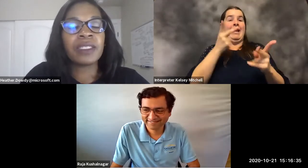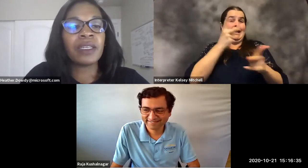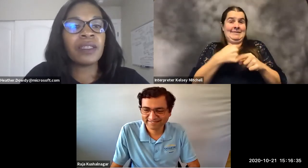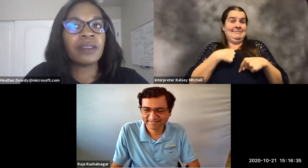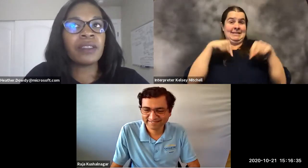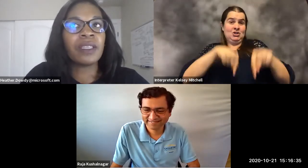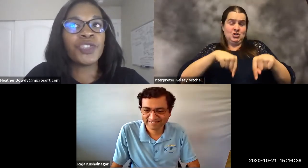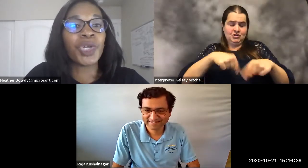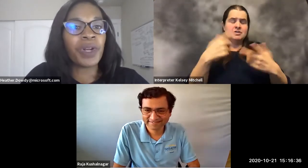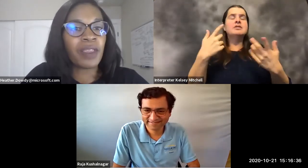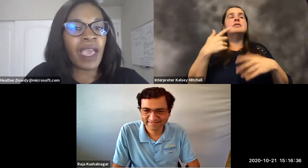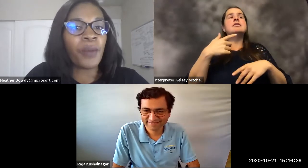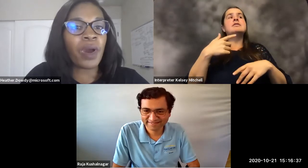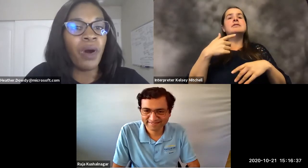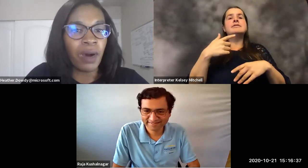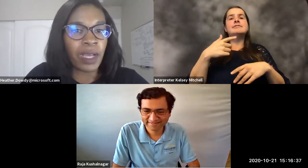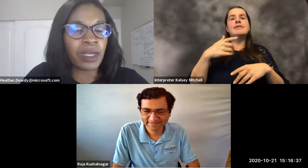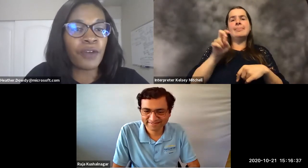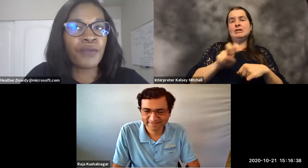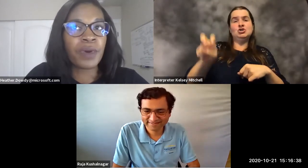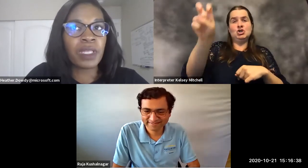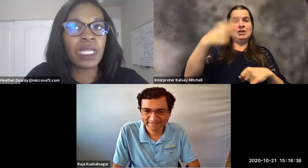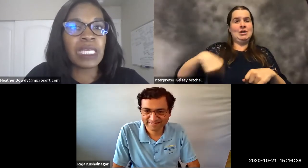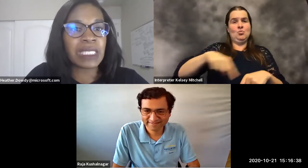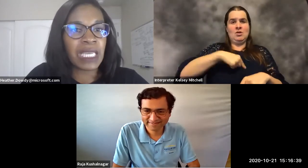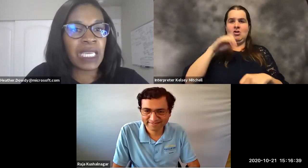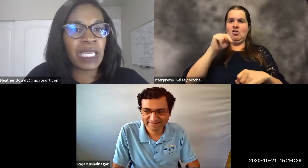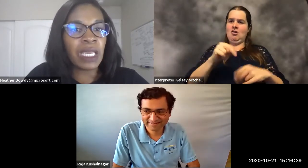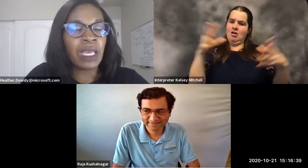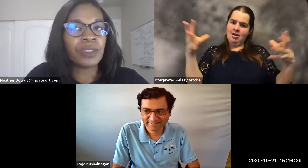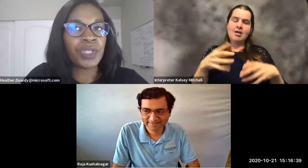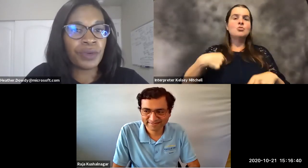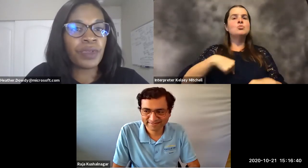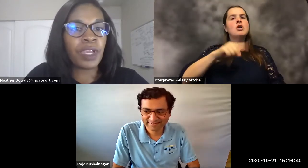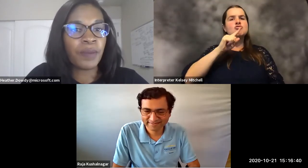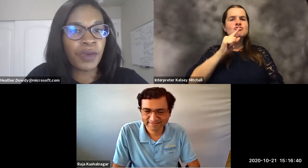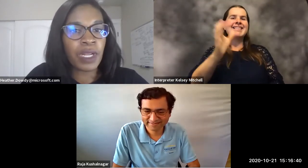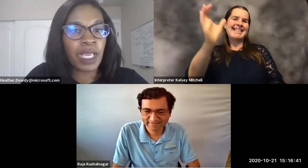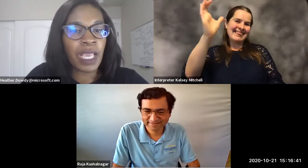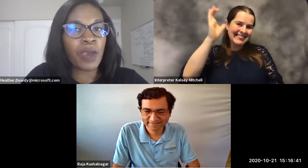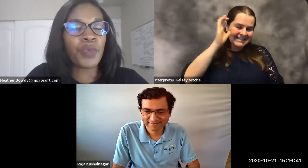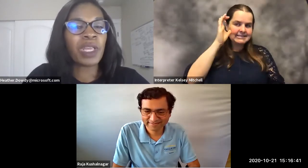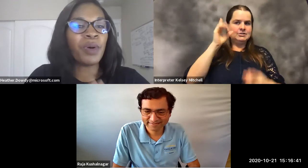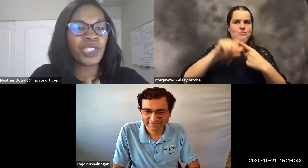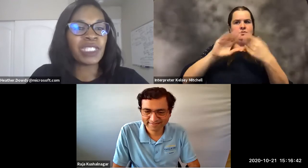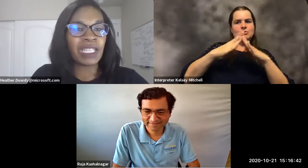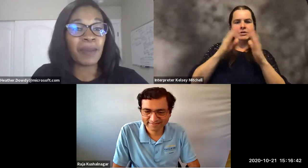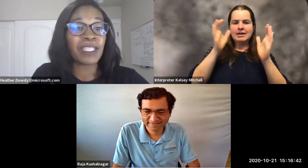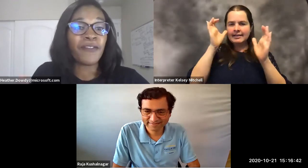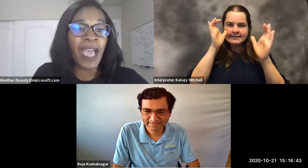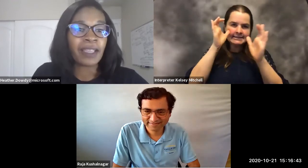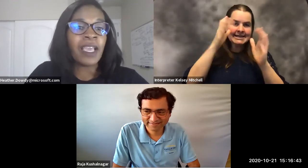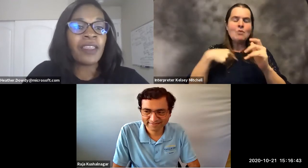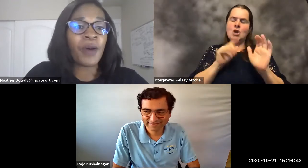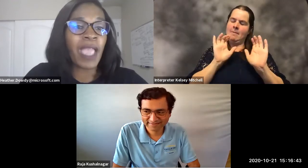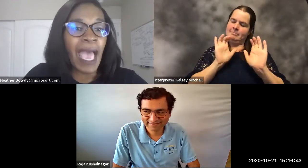is the journey that we're on of really listening to the community and really pushing the limits.